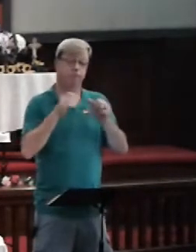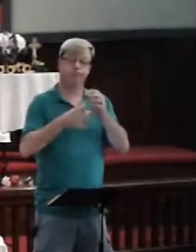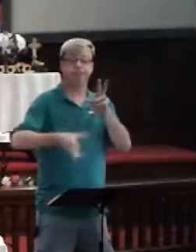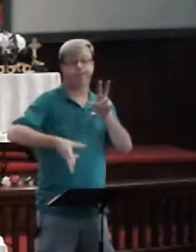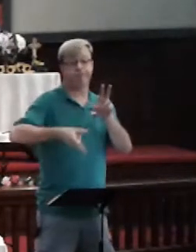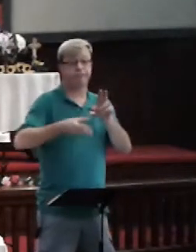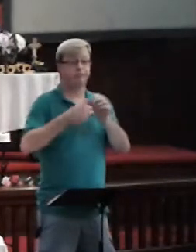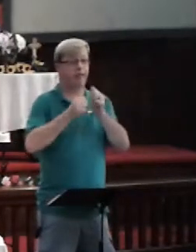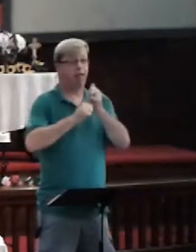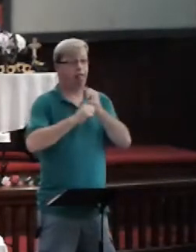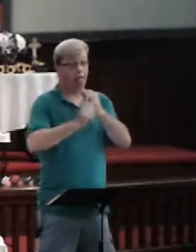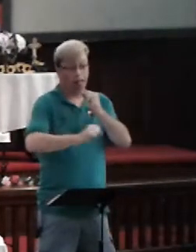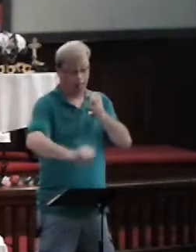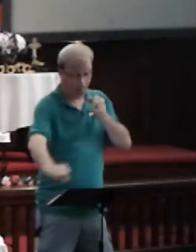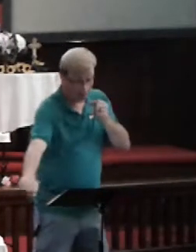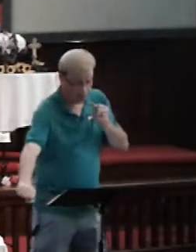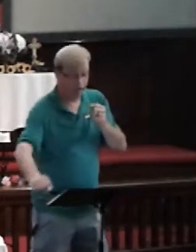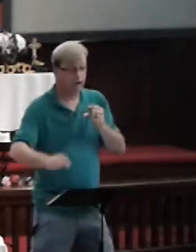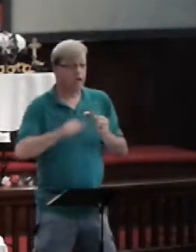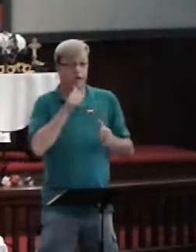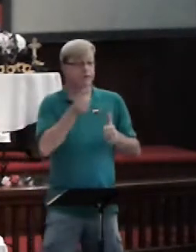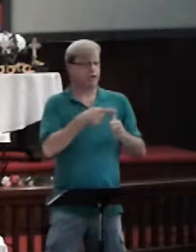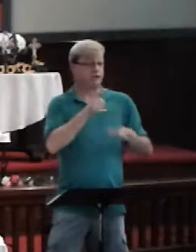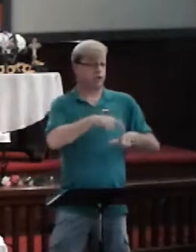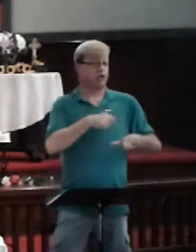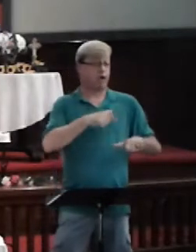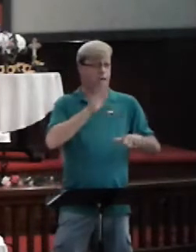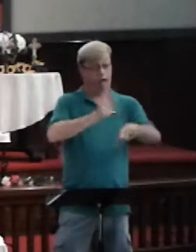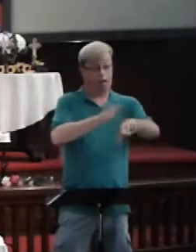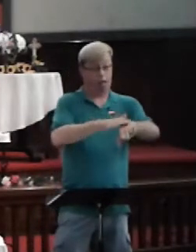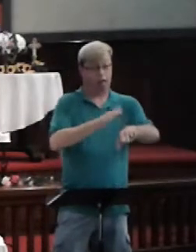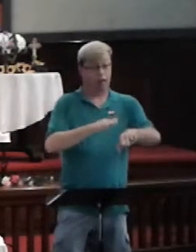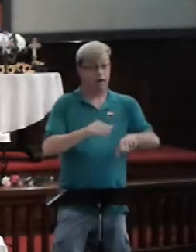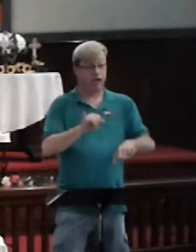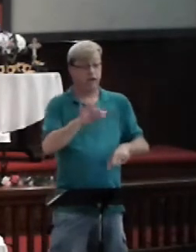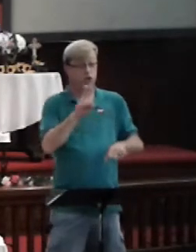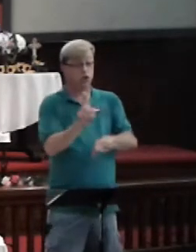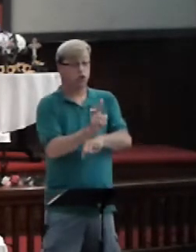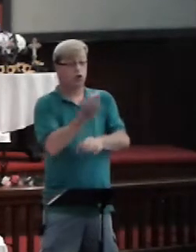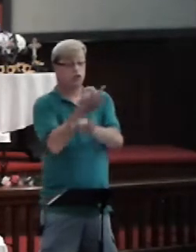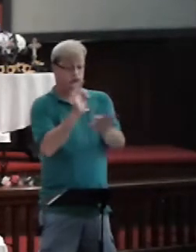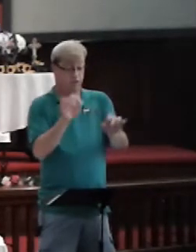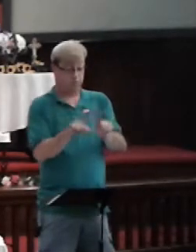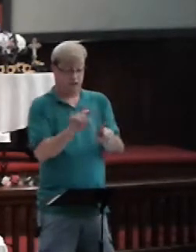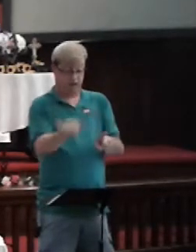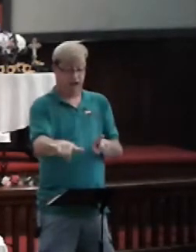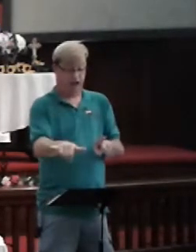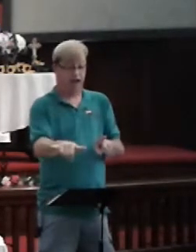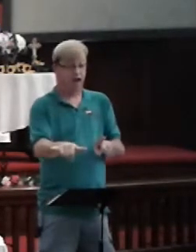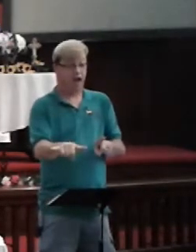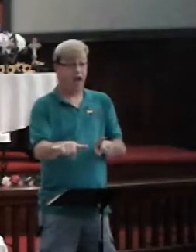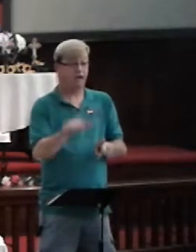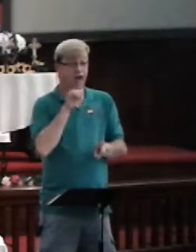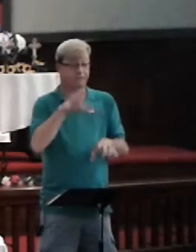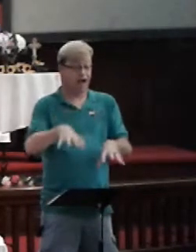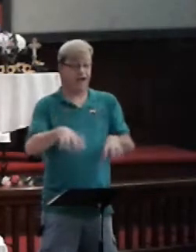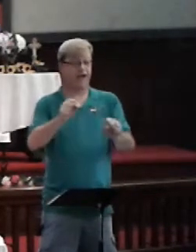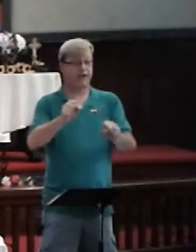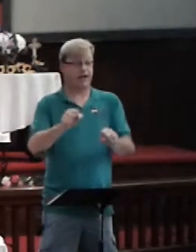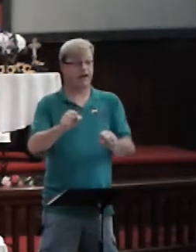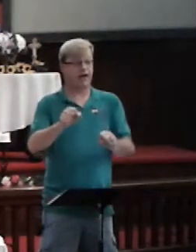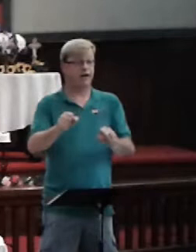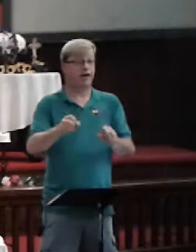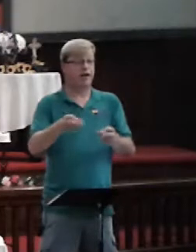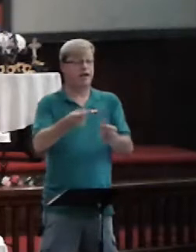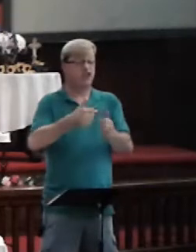on. This isn't the first time I've warned you, you know. If you use your freedom in this way, you will not inherit the dominion